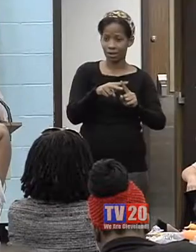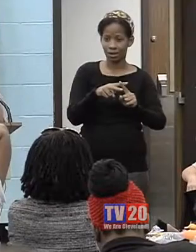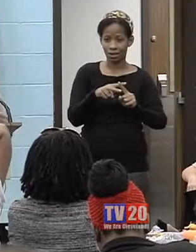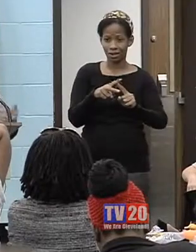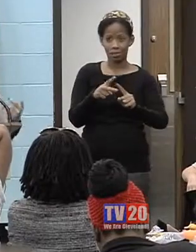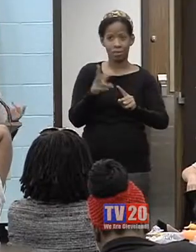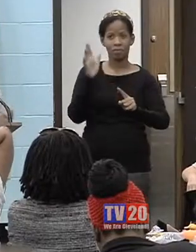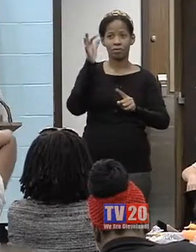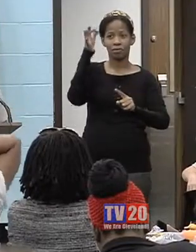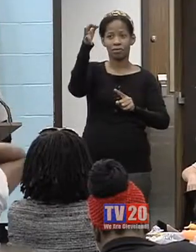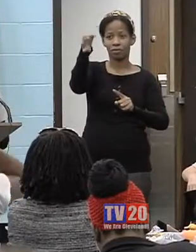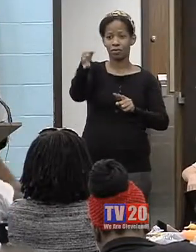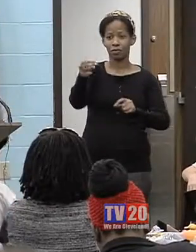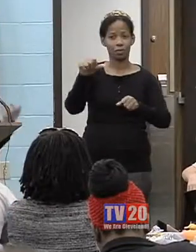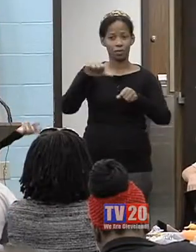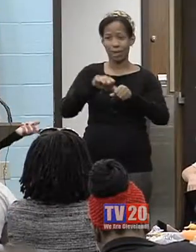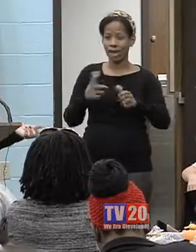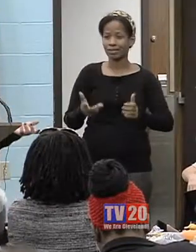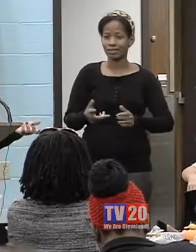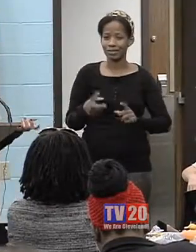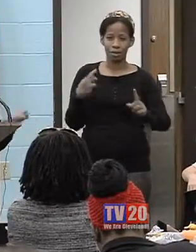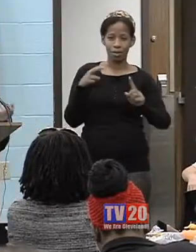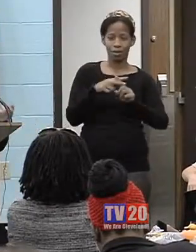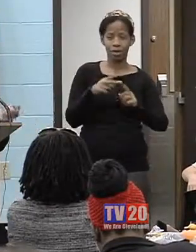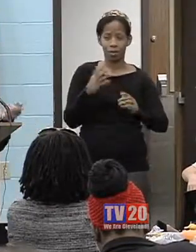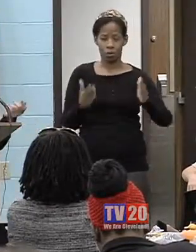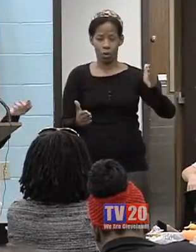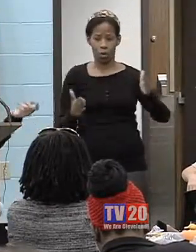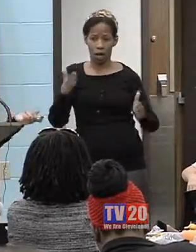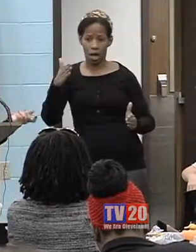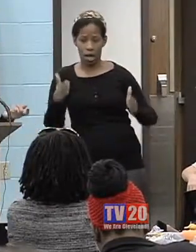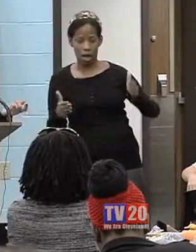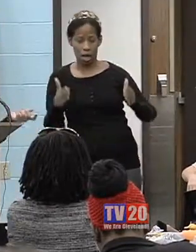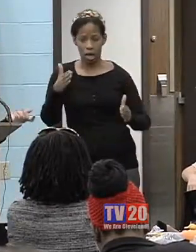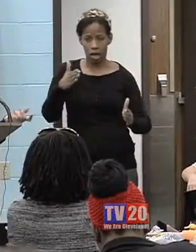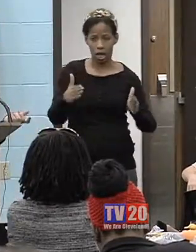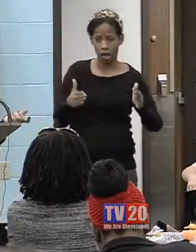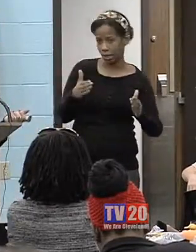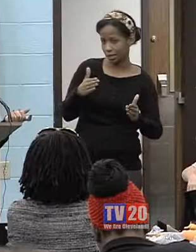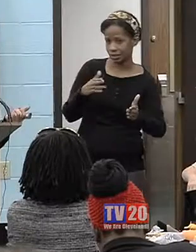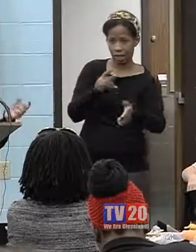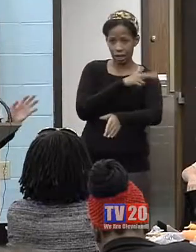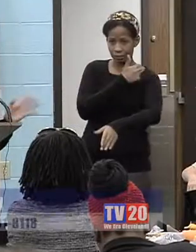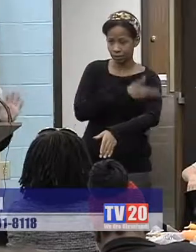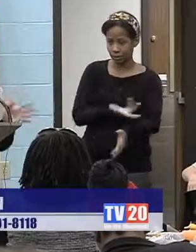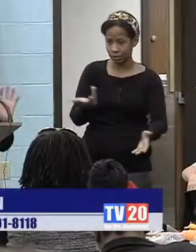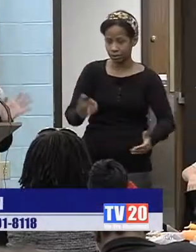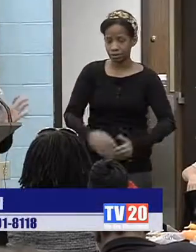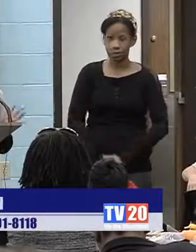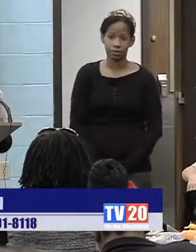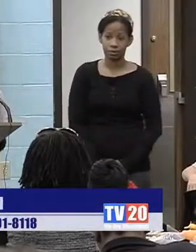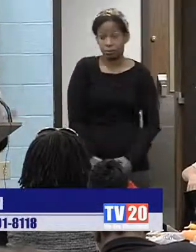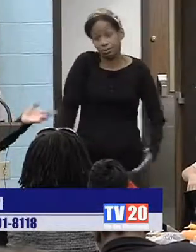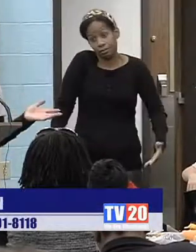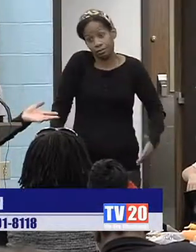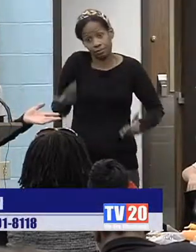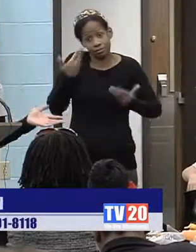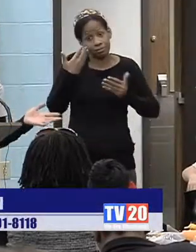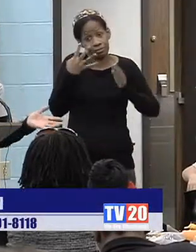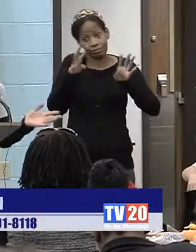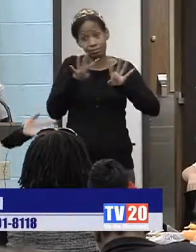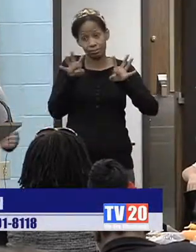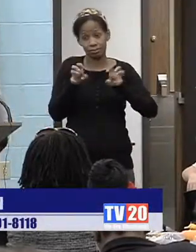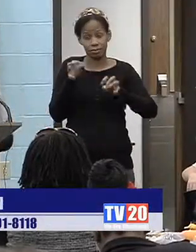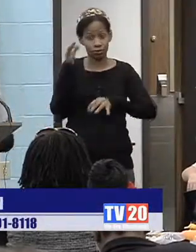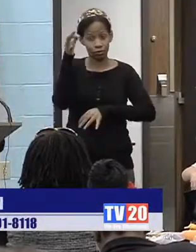driving. There's robotics, so maybe I could do surgery. Don't really want to. And